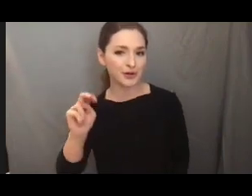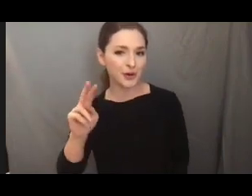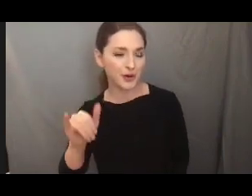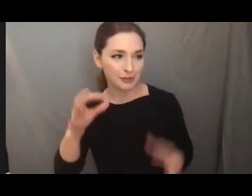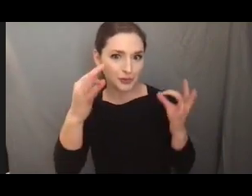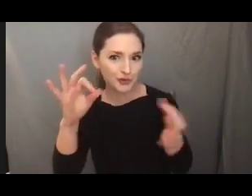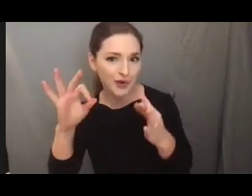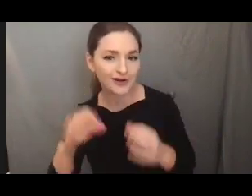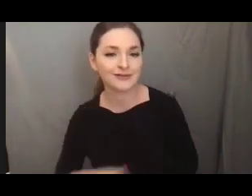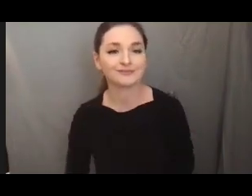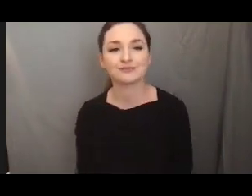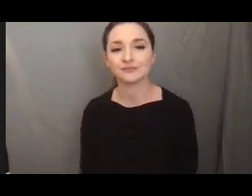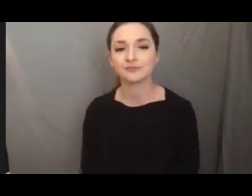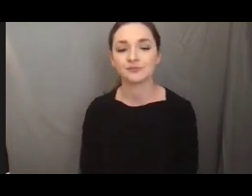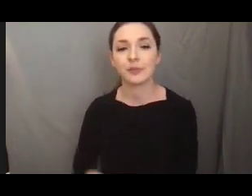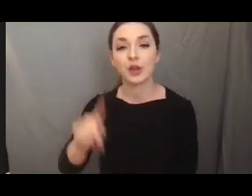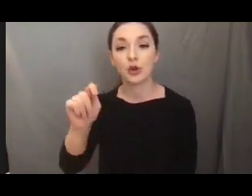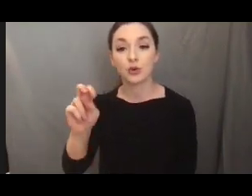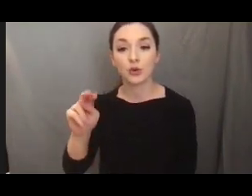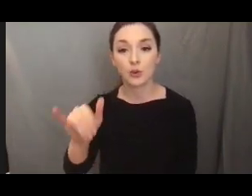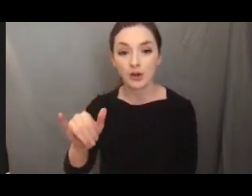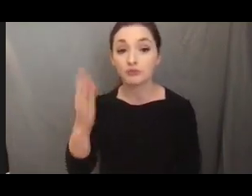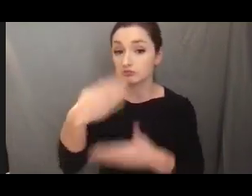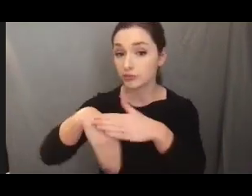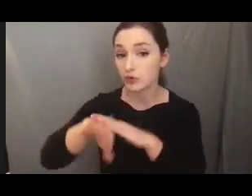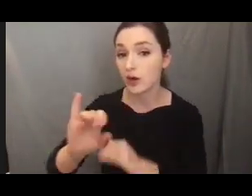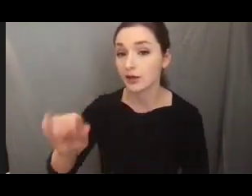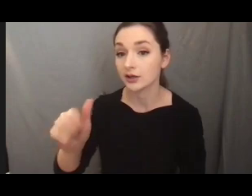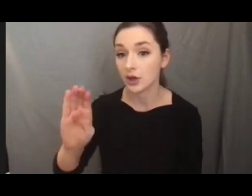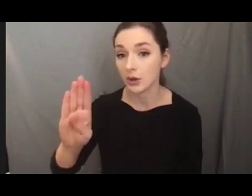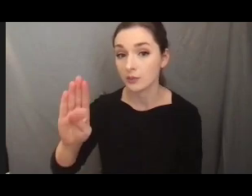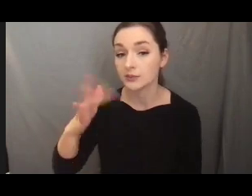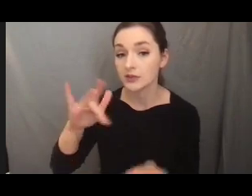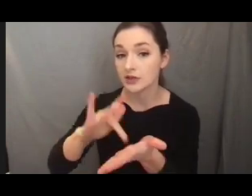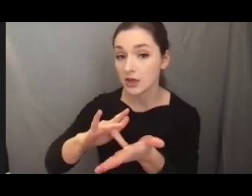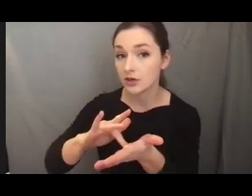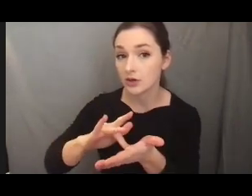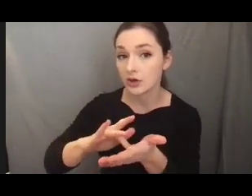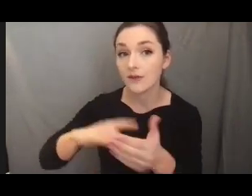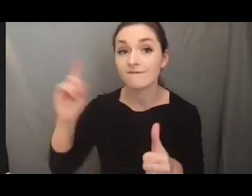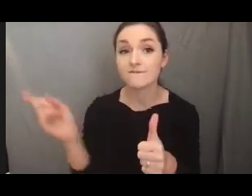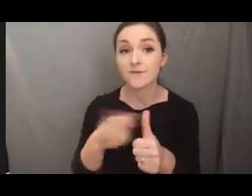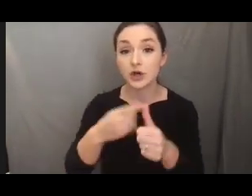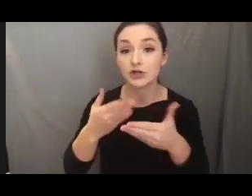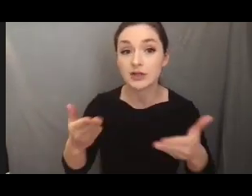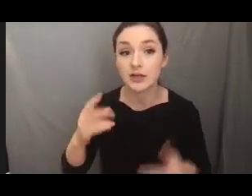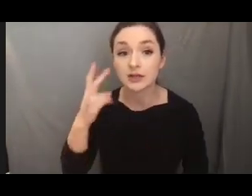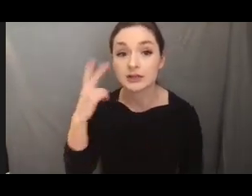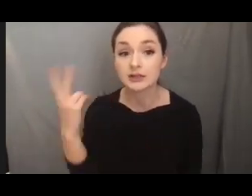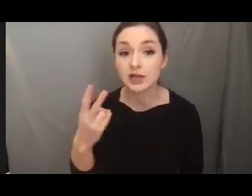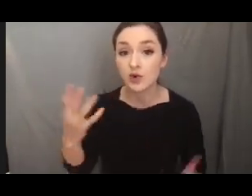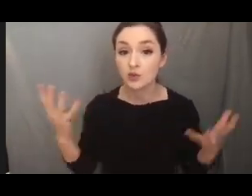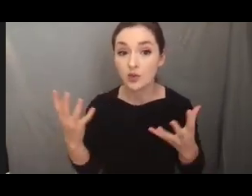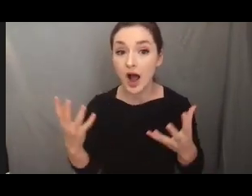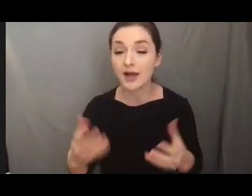And as you walk into the Jaqua Center, the first thing that you see, pretty much the first thing, is John Jaqua's story. Now, we're not going to read the whole thing. It's